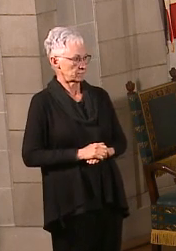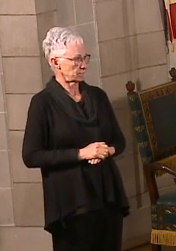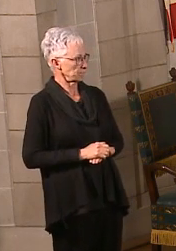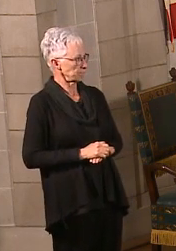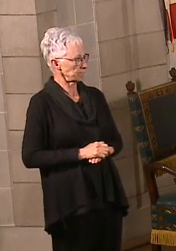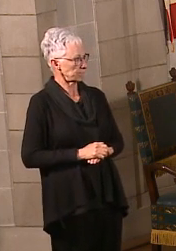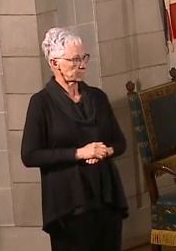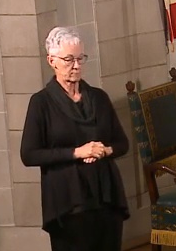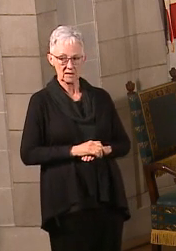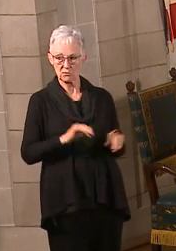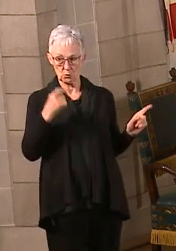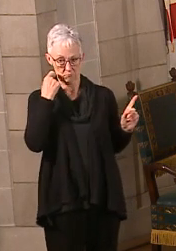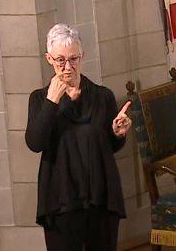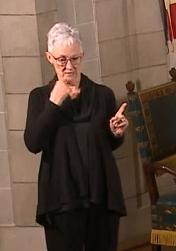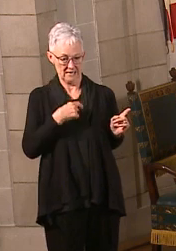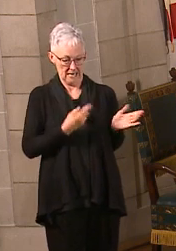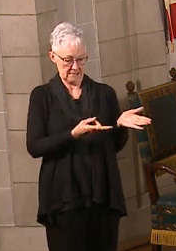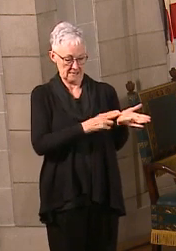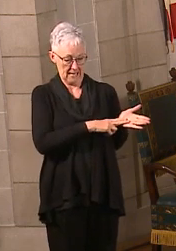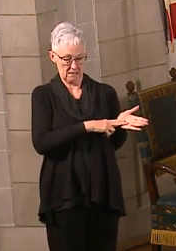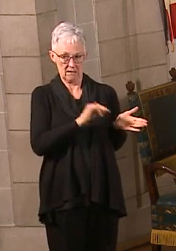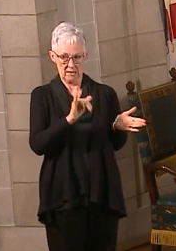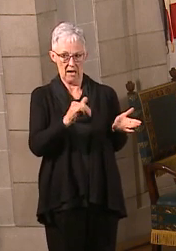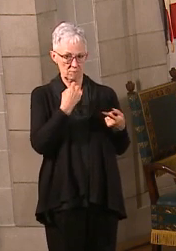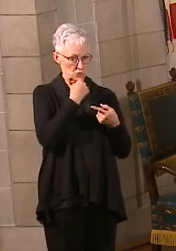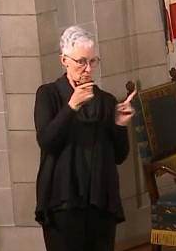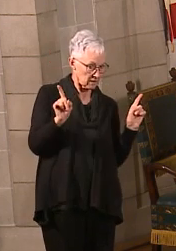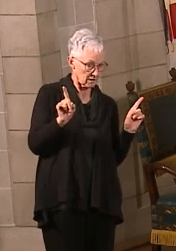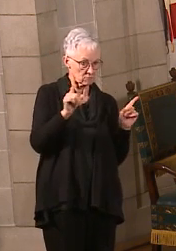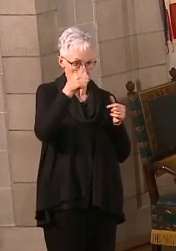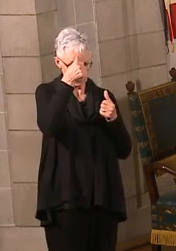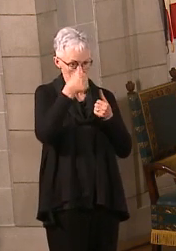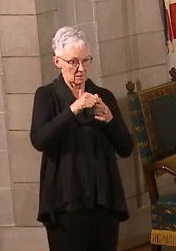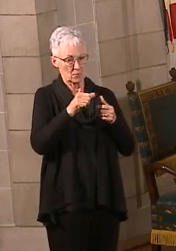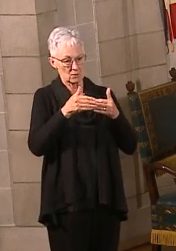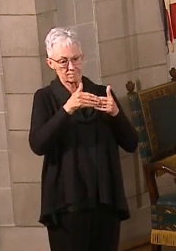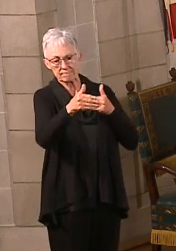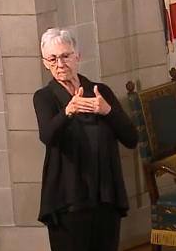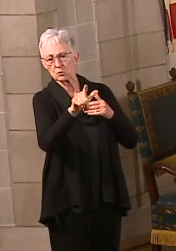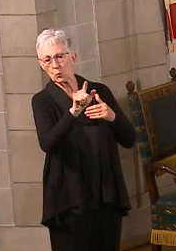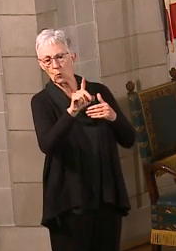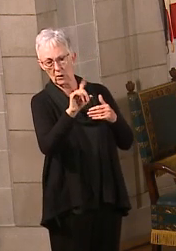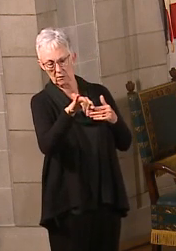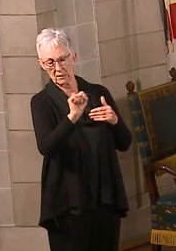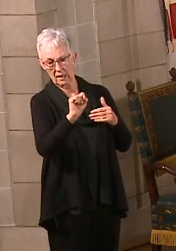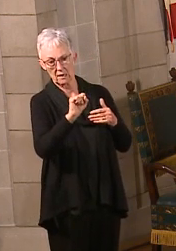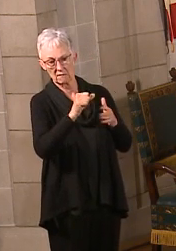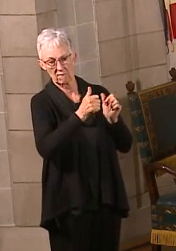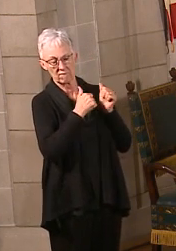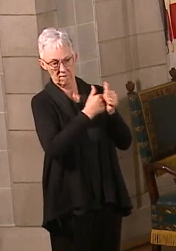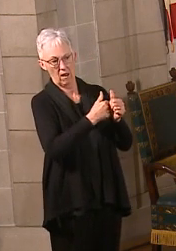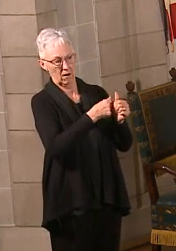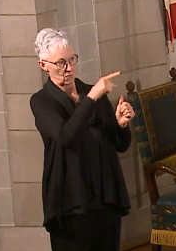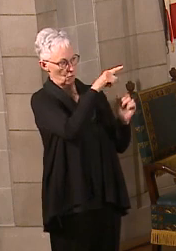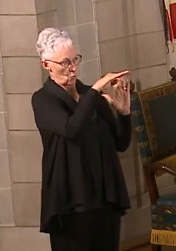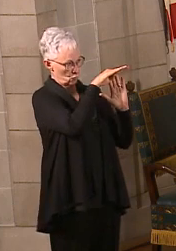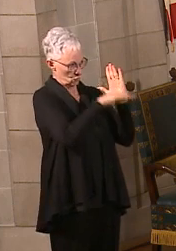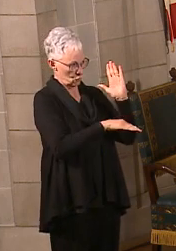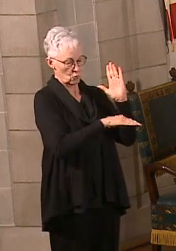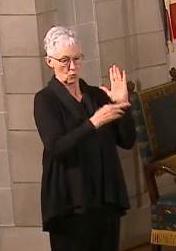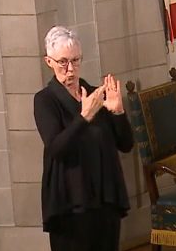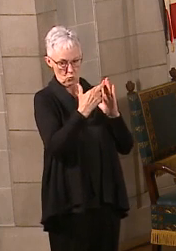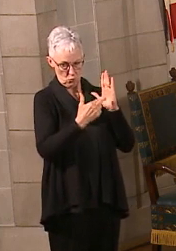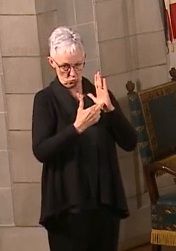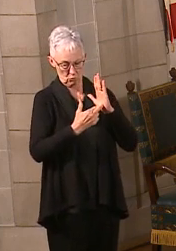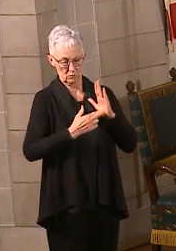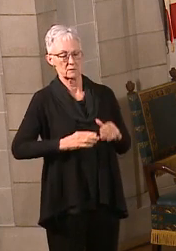addition to the proclamation that I signed and the effort we're going to continue to do around communication and these 6 rules that we have to stay home and keep Nebraska healthy